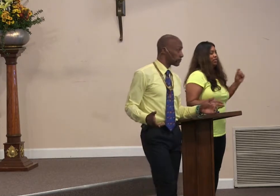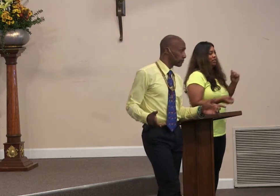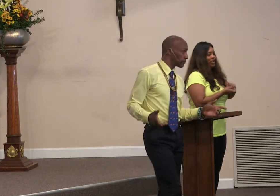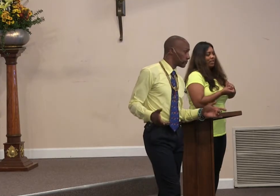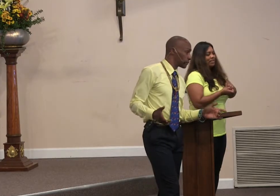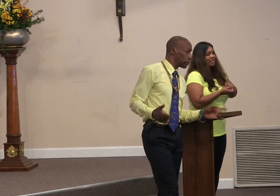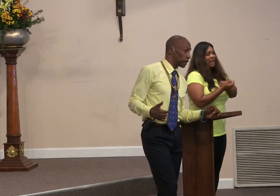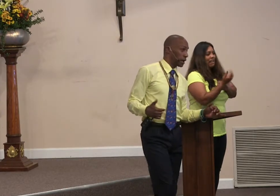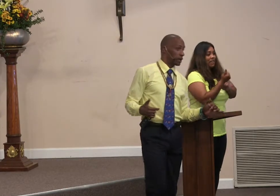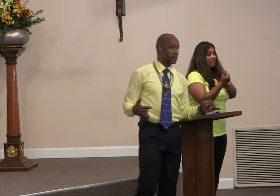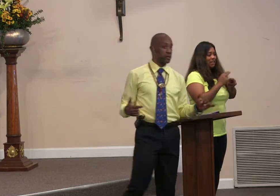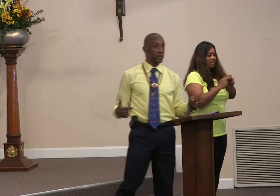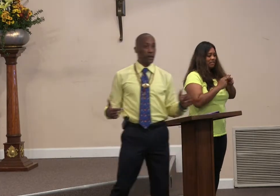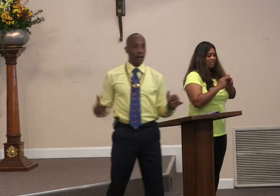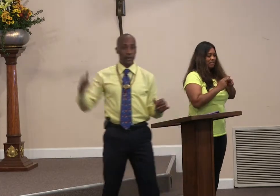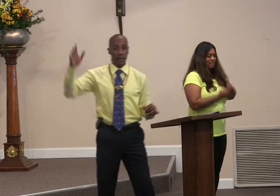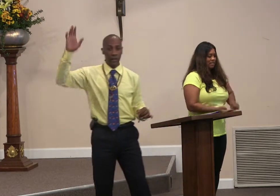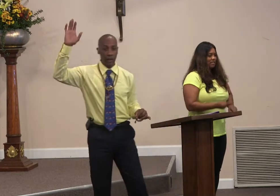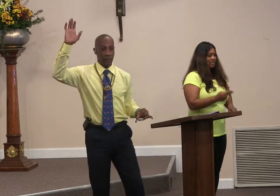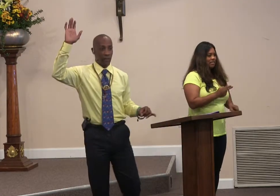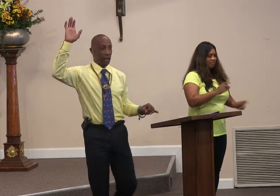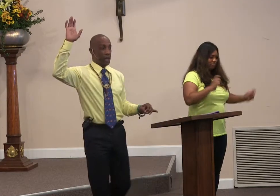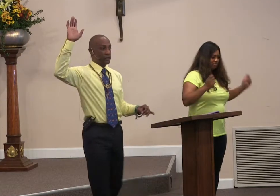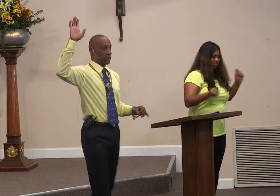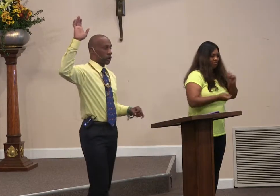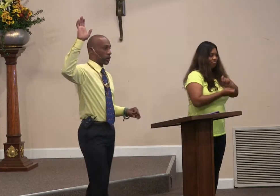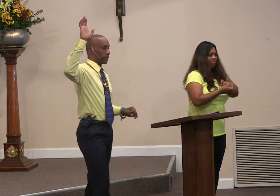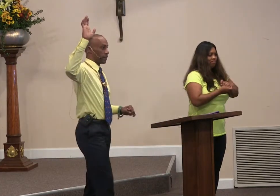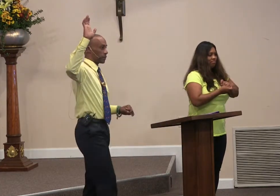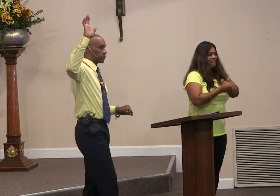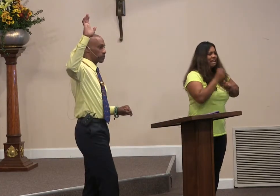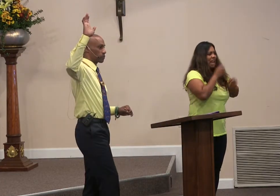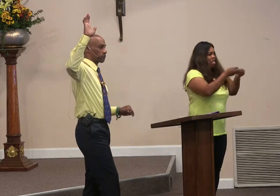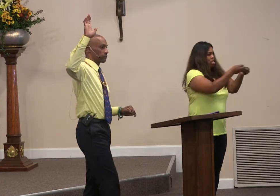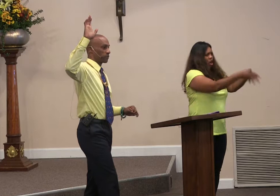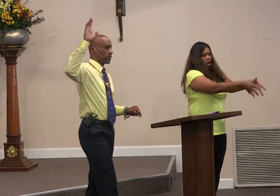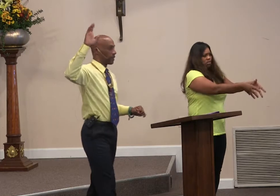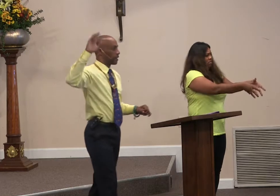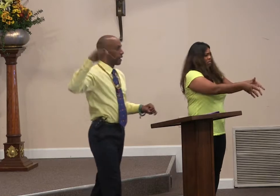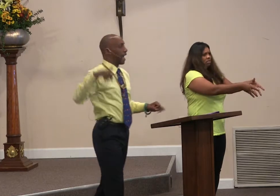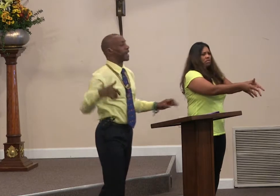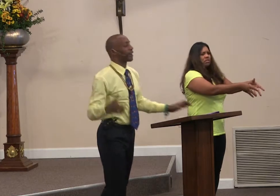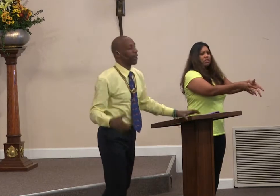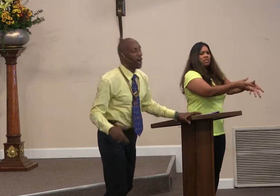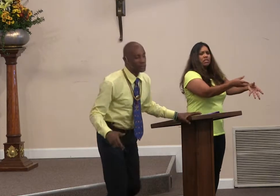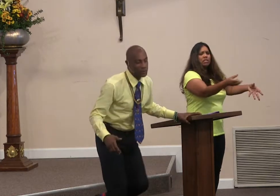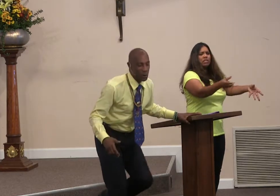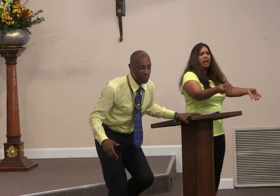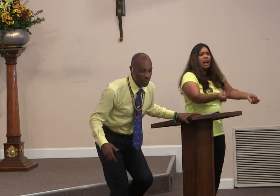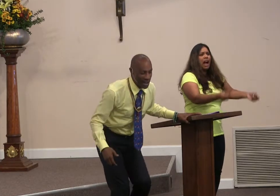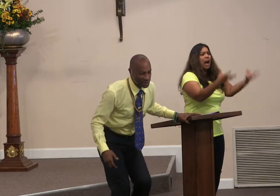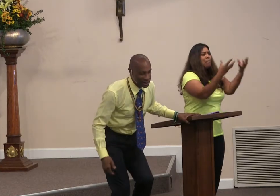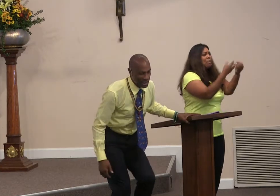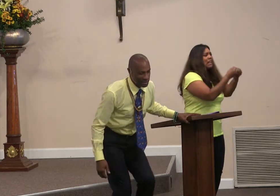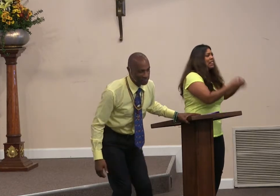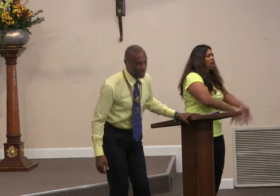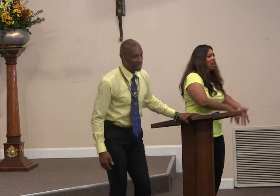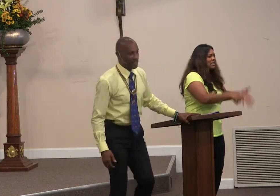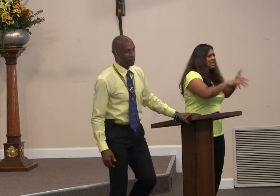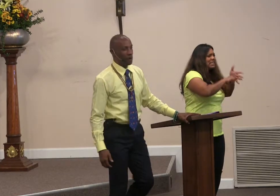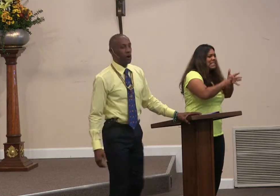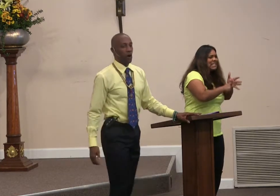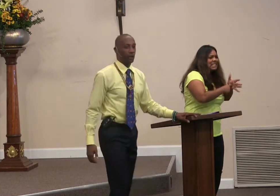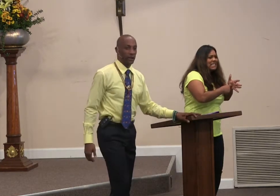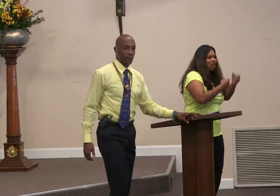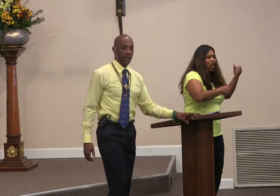lost, because how many in here have ever lost their car keys? And lost your mind trying to